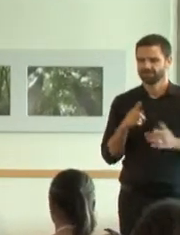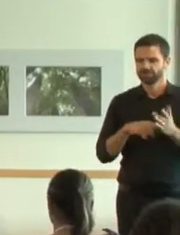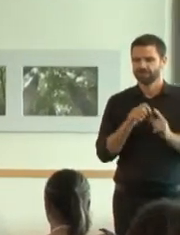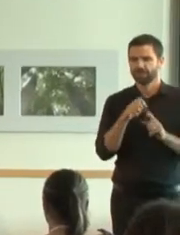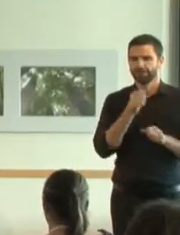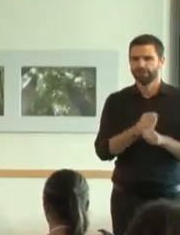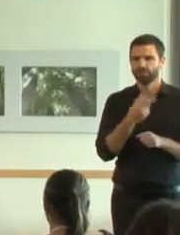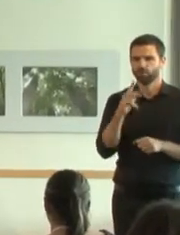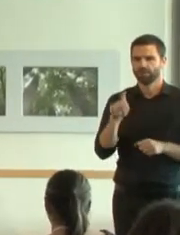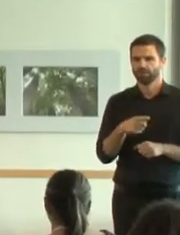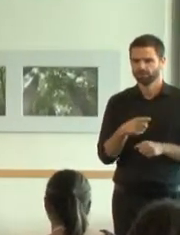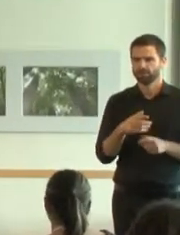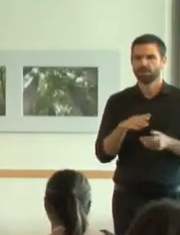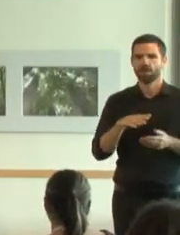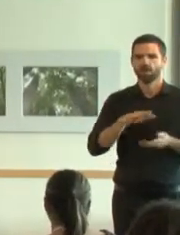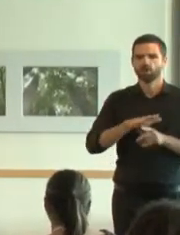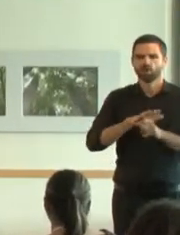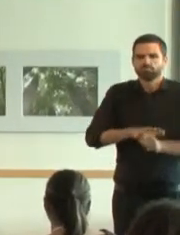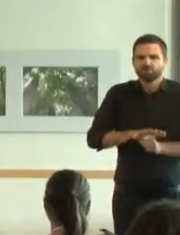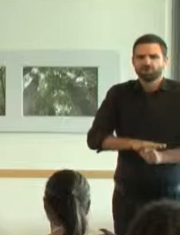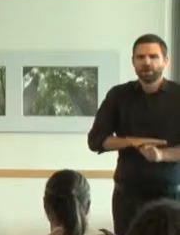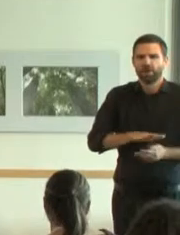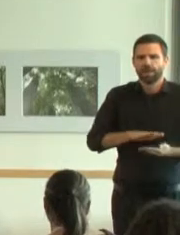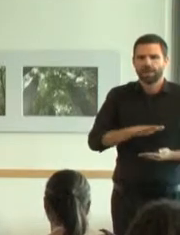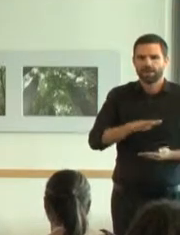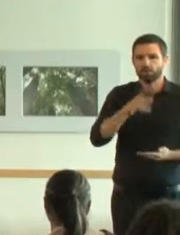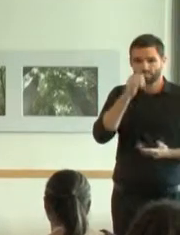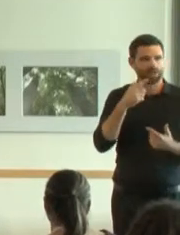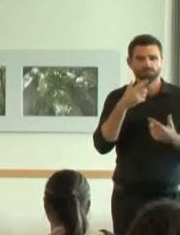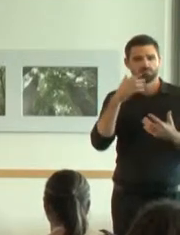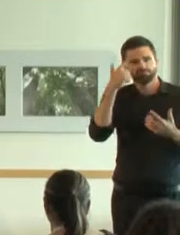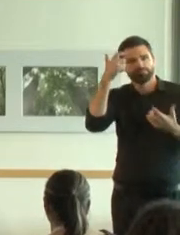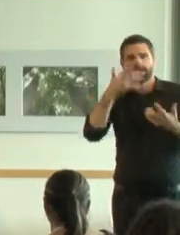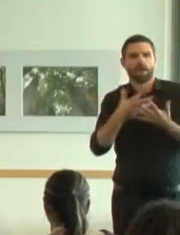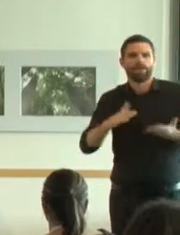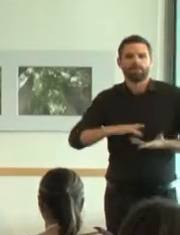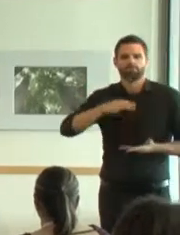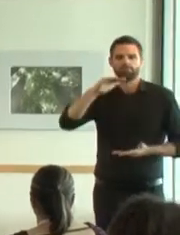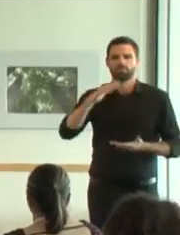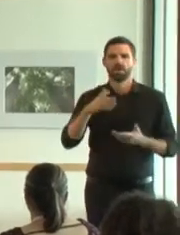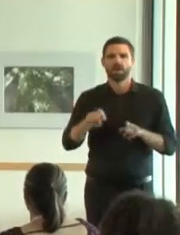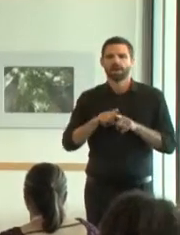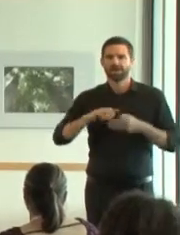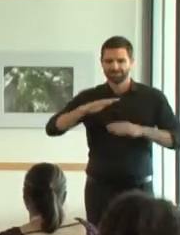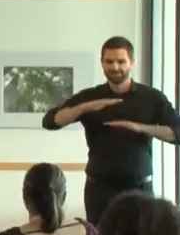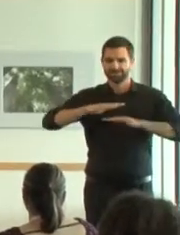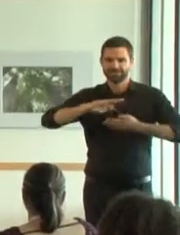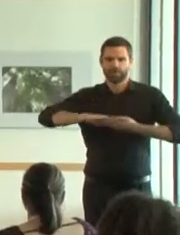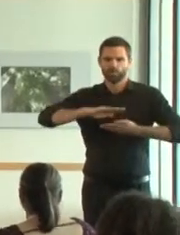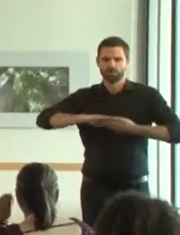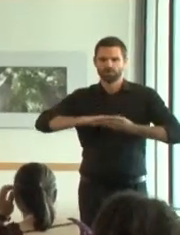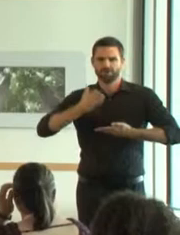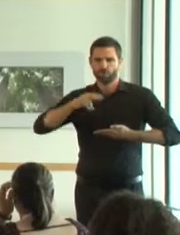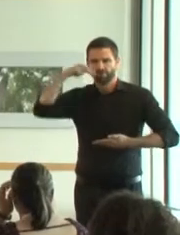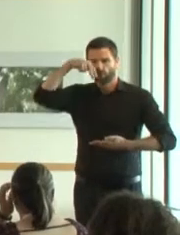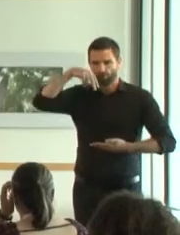layers, and you can specify how many you want. Okay, so think of them like a sandwich looking down from the top. Okay,